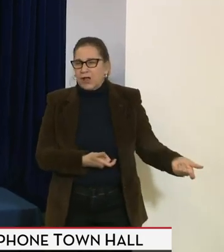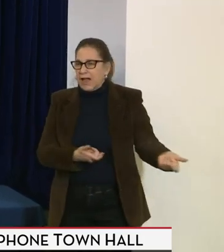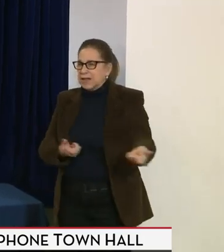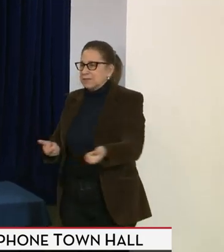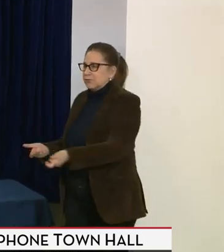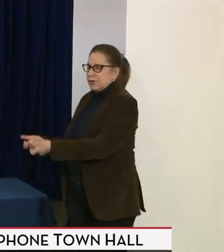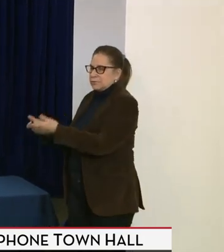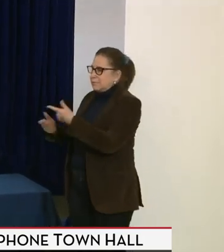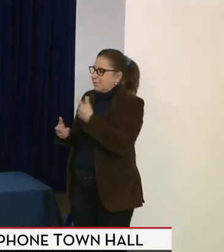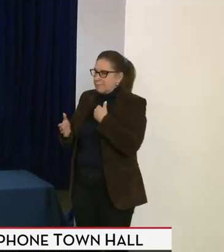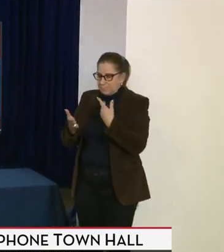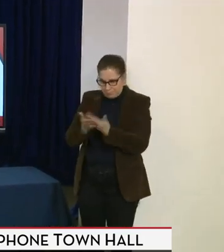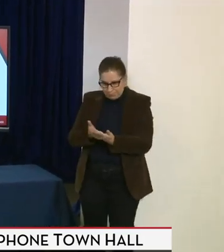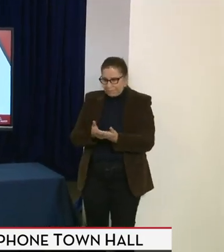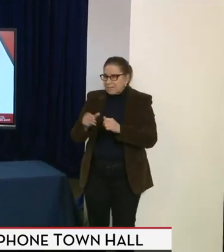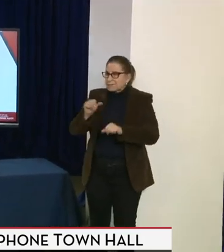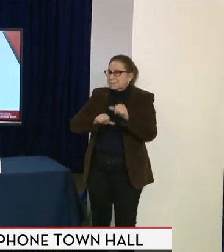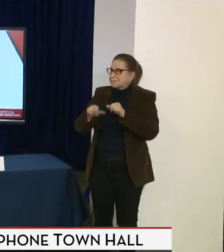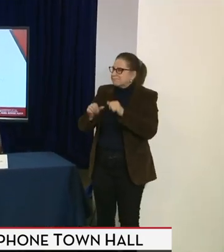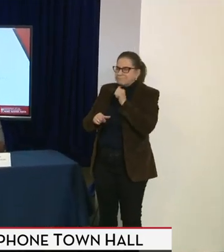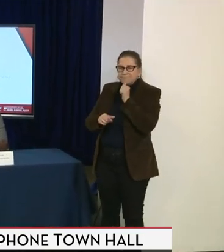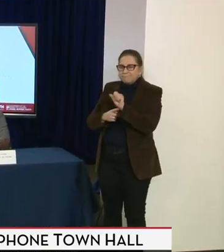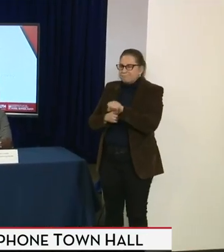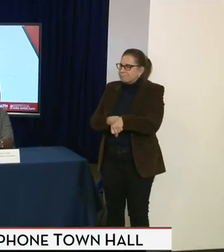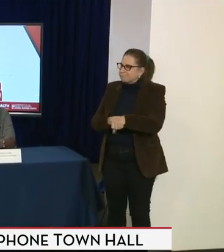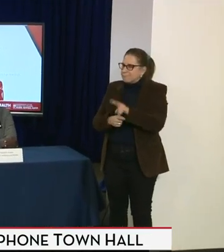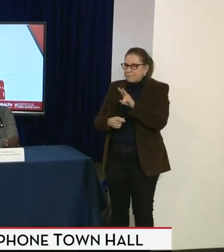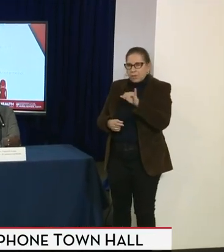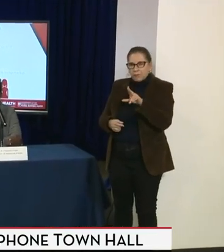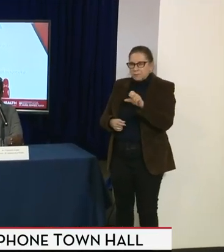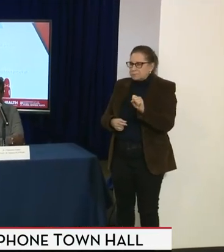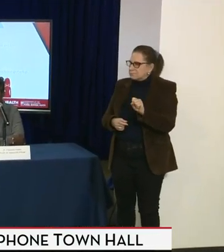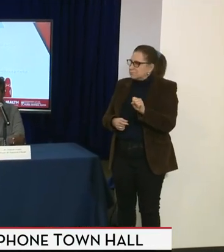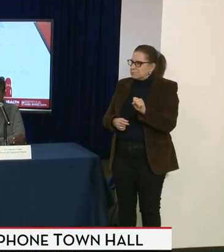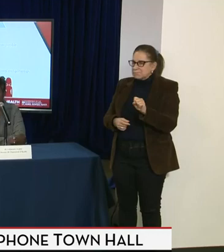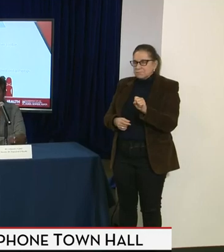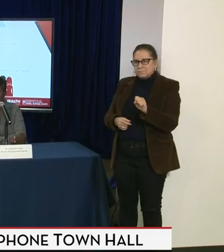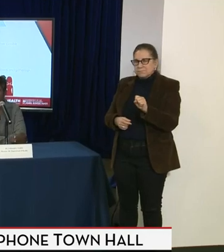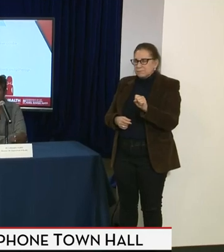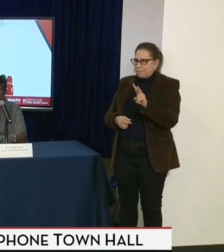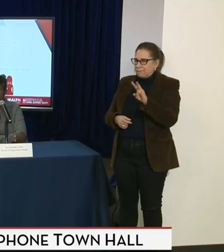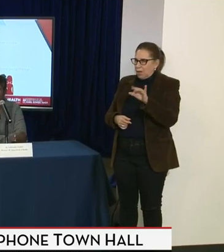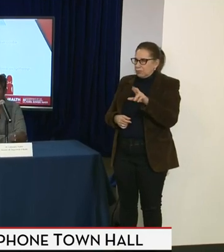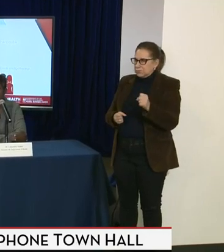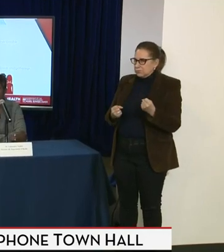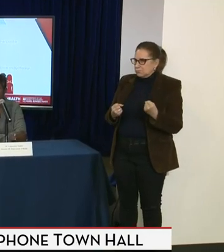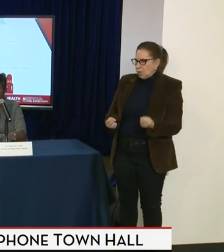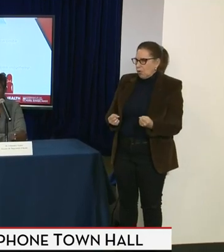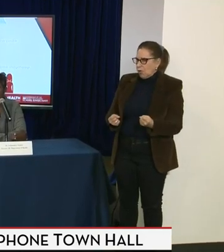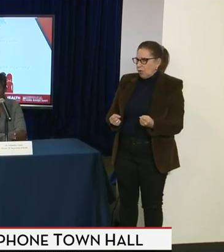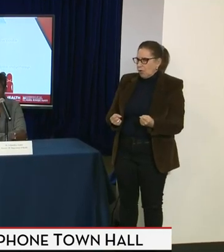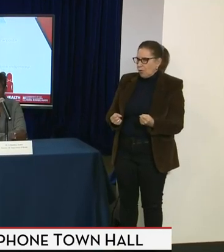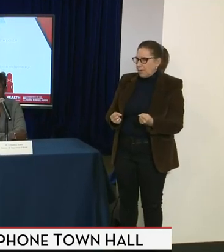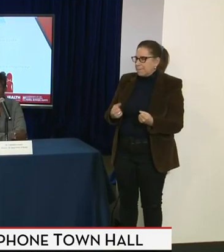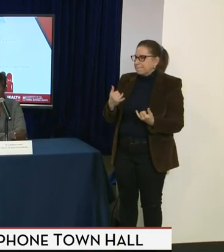Great. We'll go to our next question. Ruth Cox in Ward 7. Ruth, you are live.